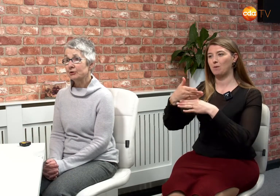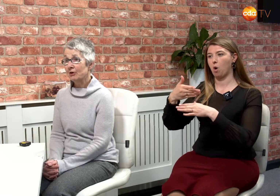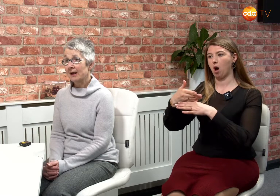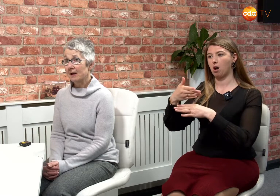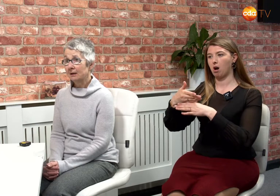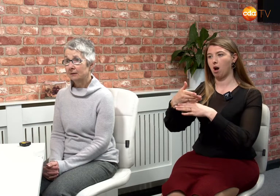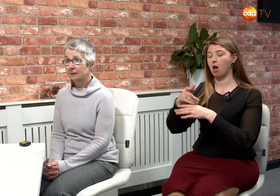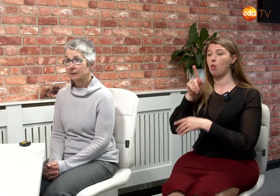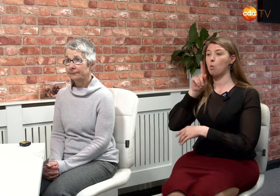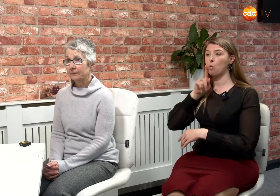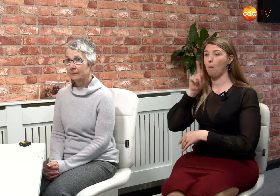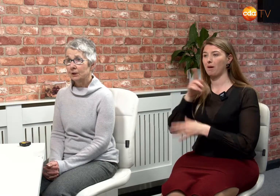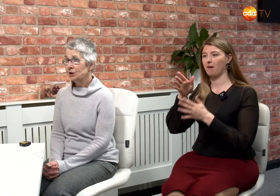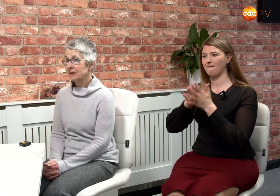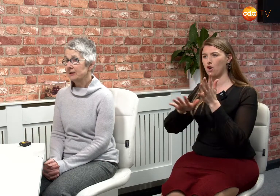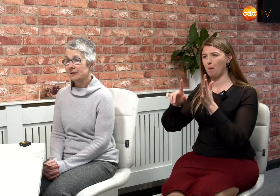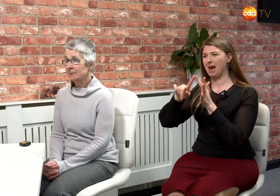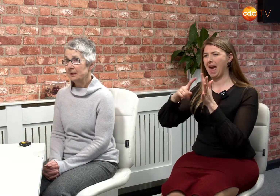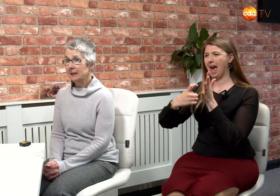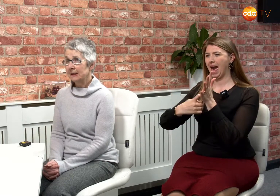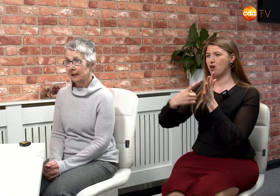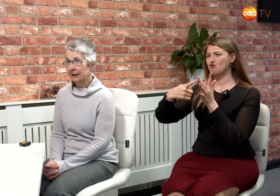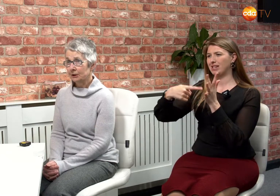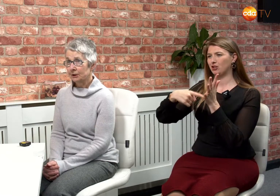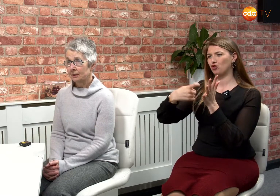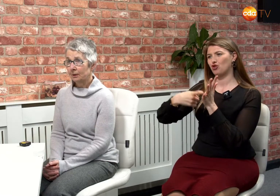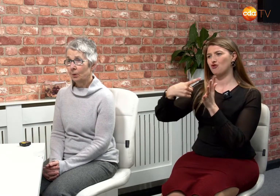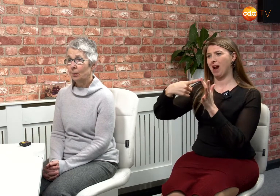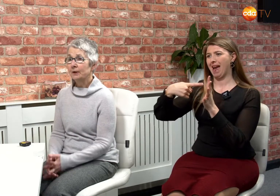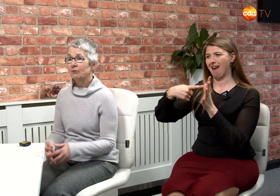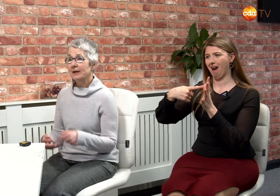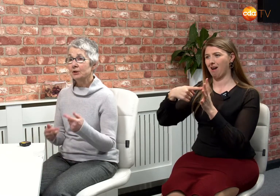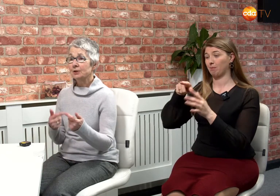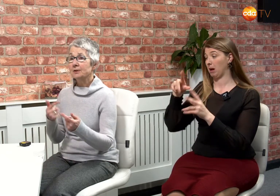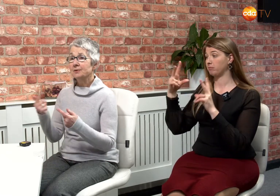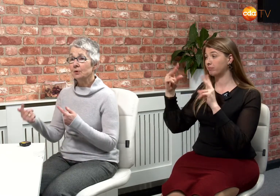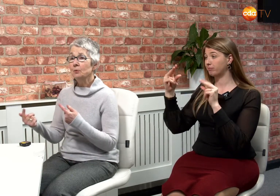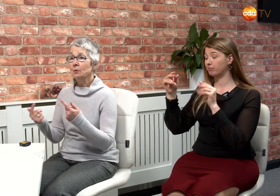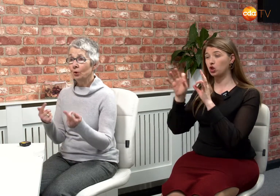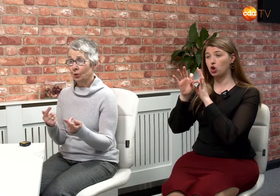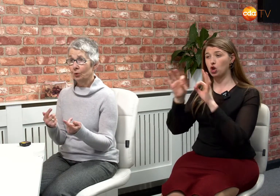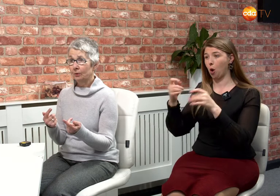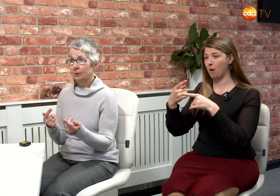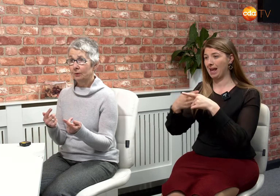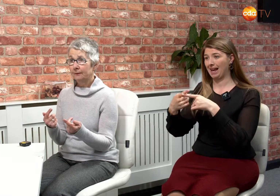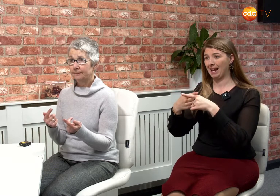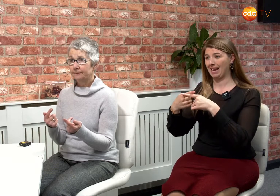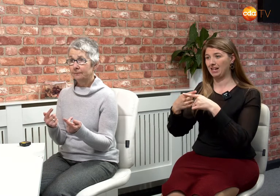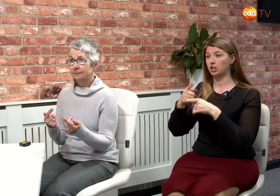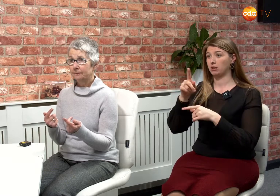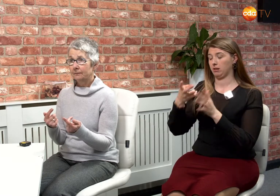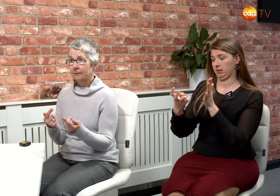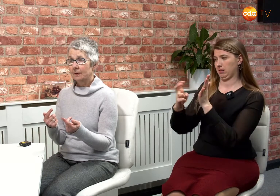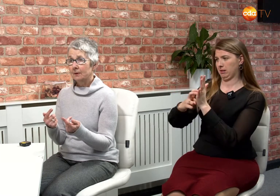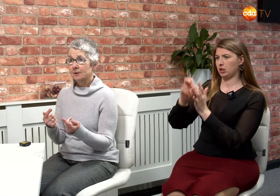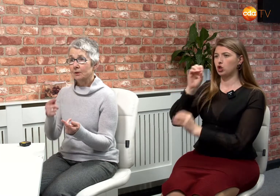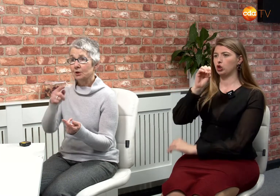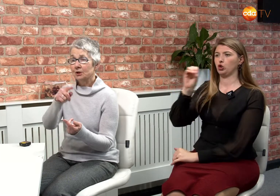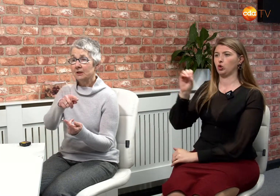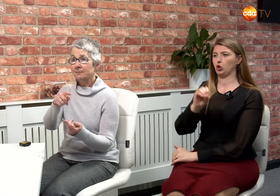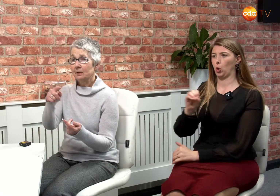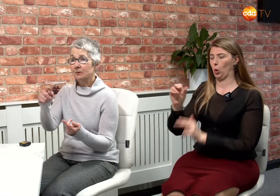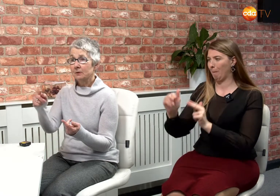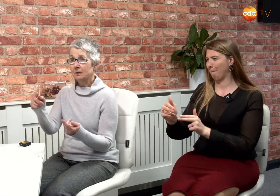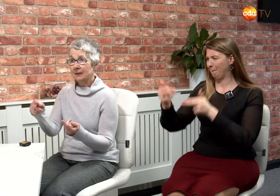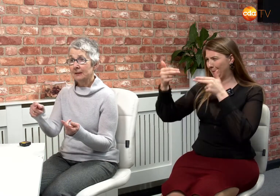from Eritrea. She didn't speak English. We arranged a Zoom call.